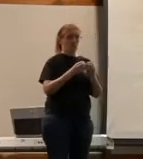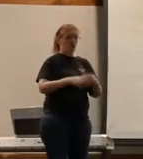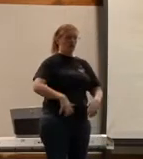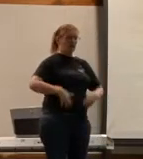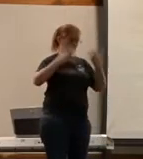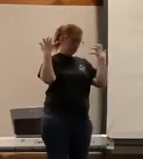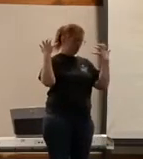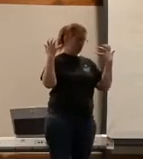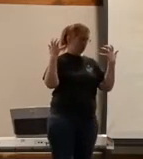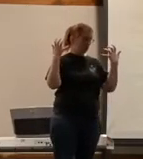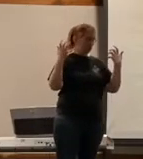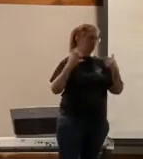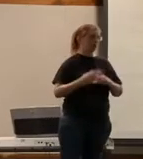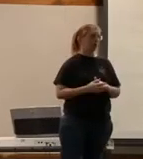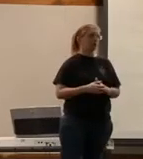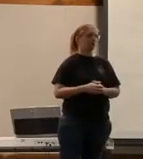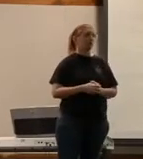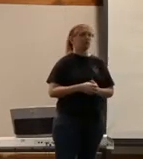with me?